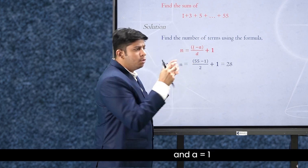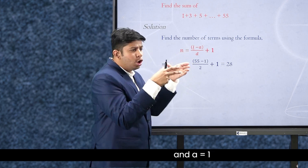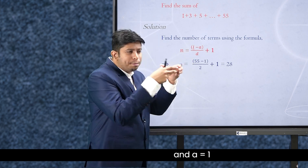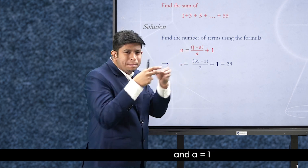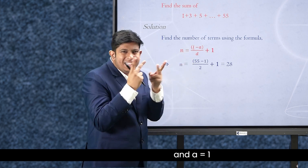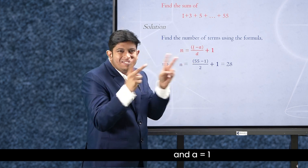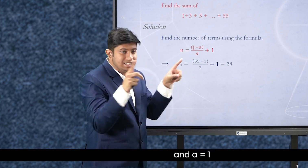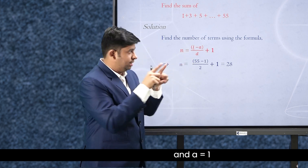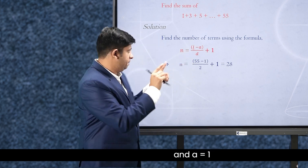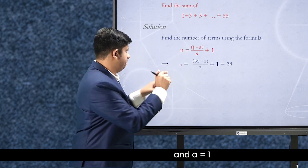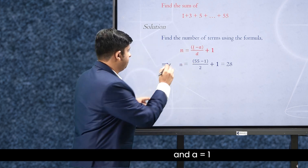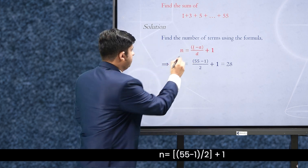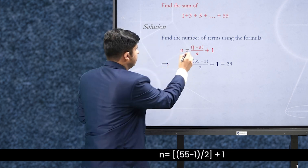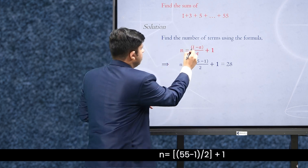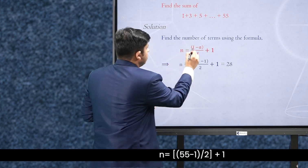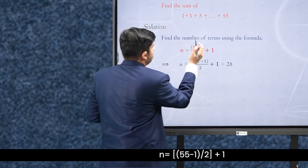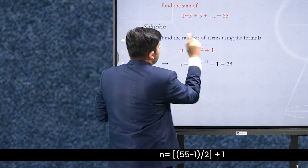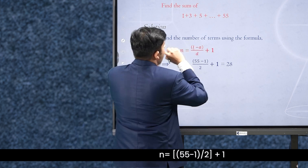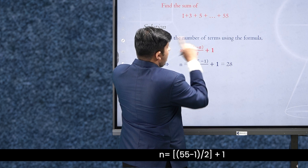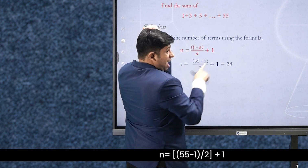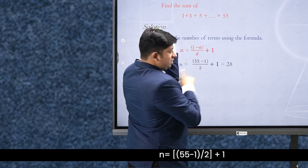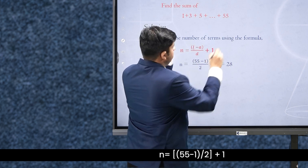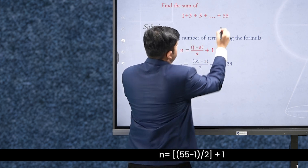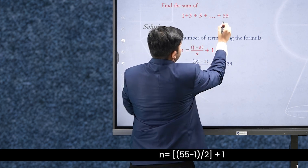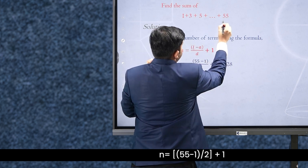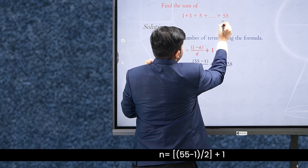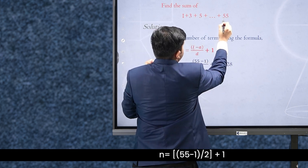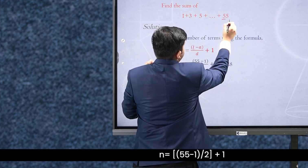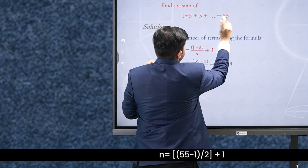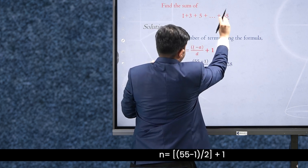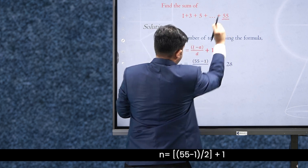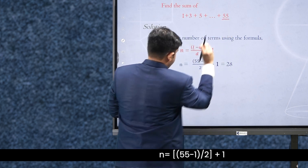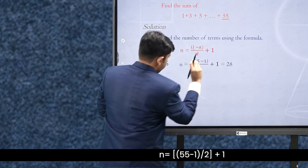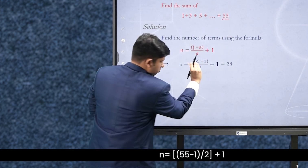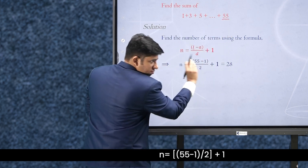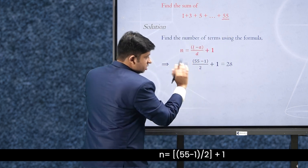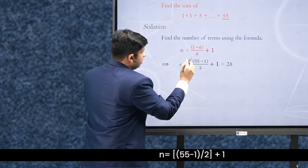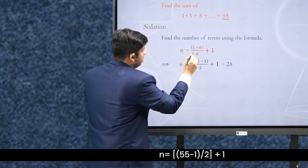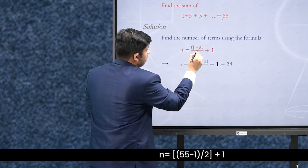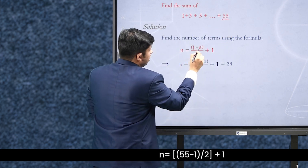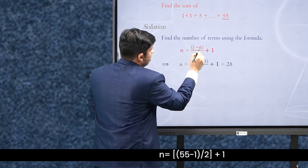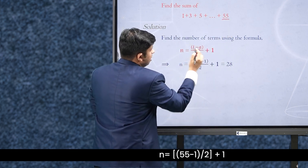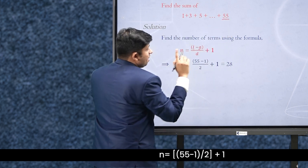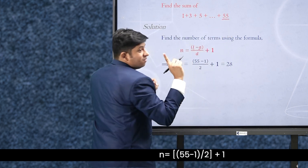1, which gives n is equal to 55 minus 1 by 2 plus